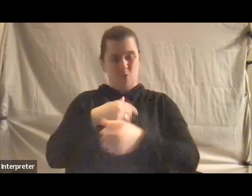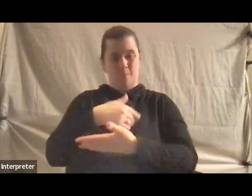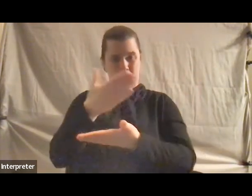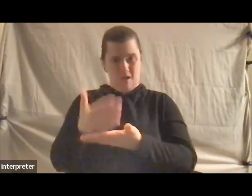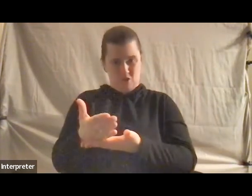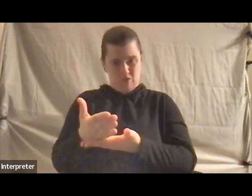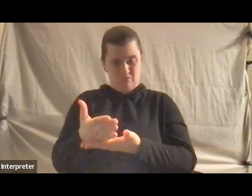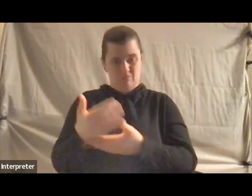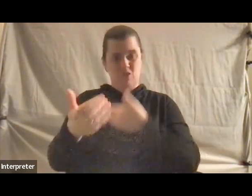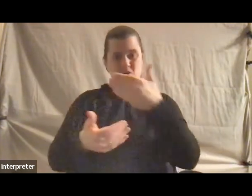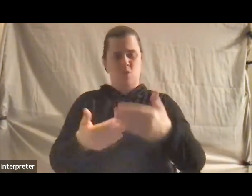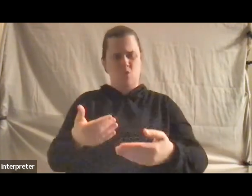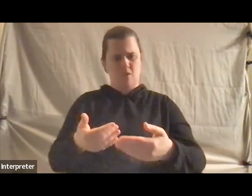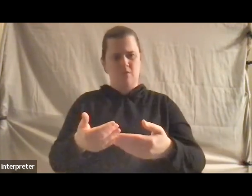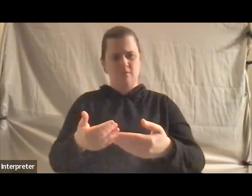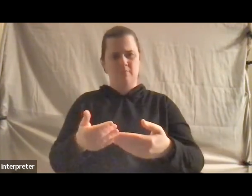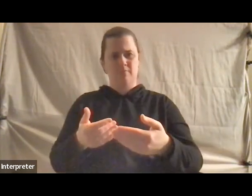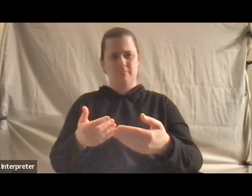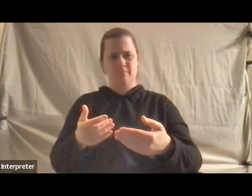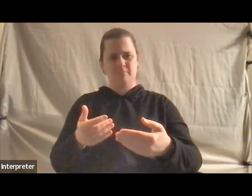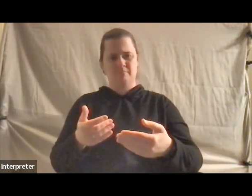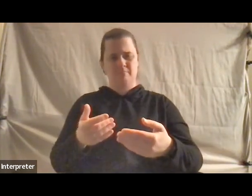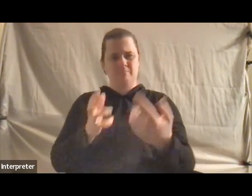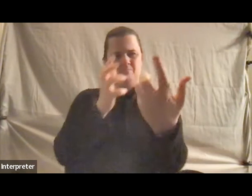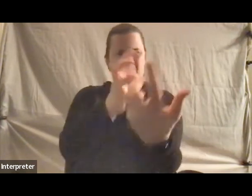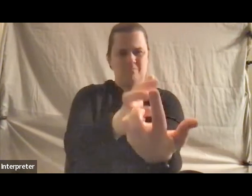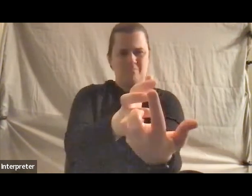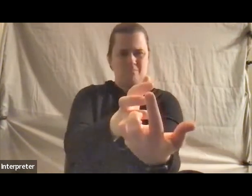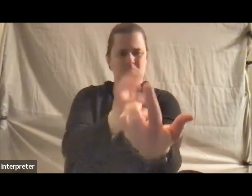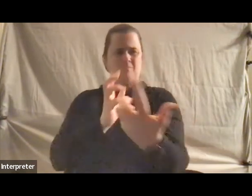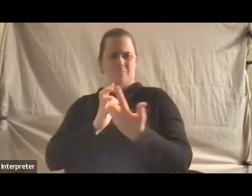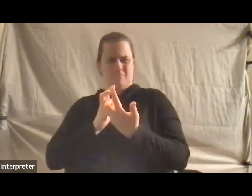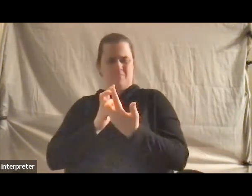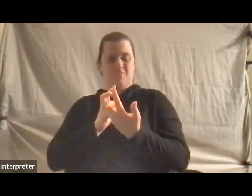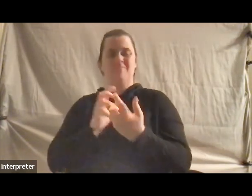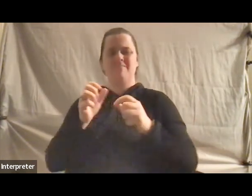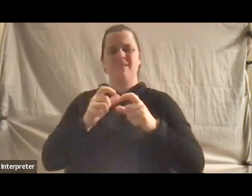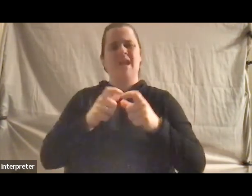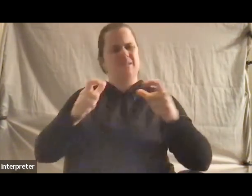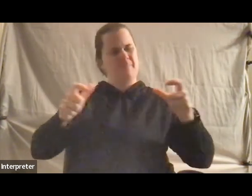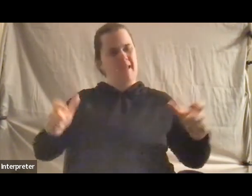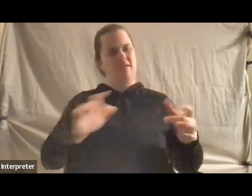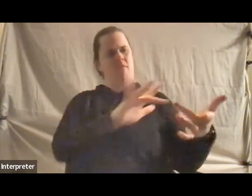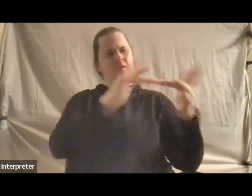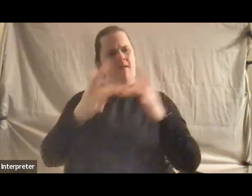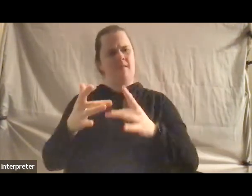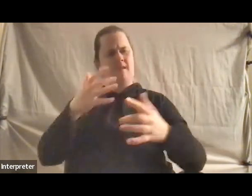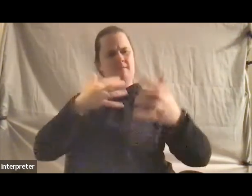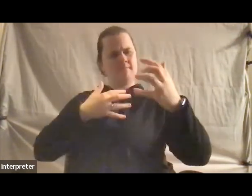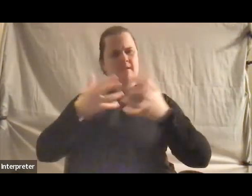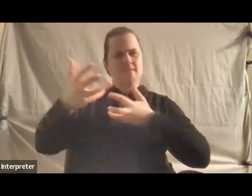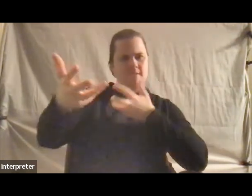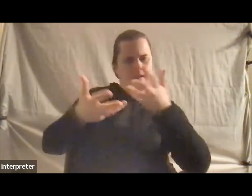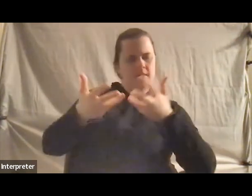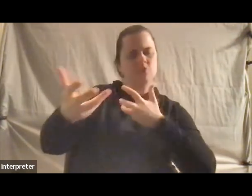meeting you where you are, expanding our online engagement, going out to community, walking through